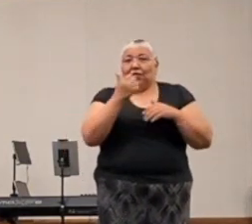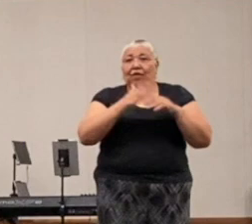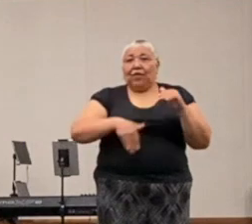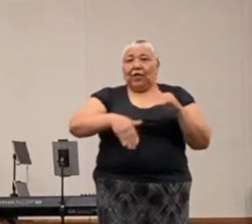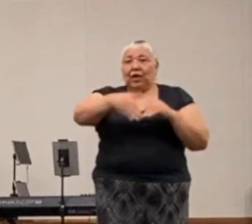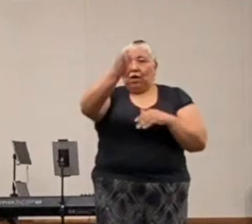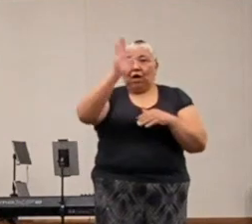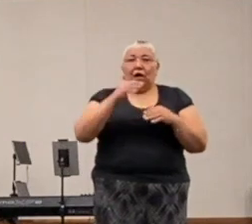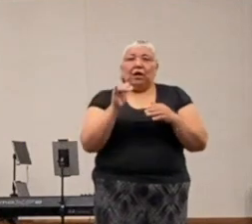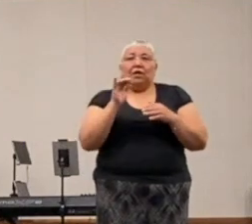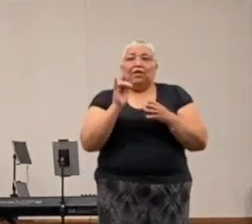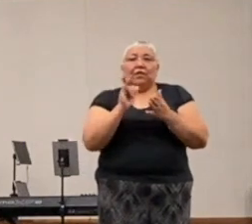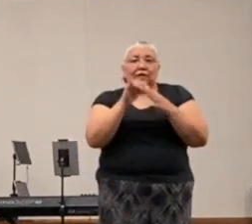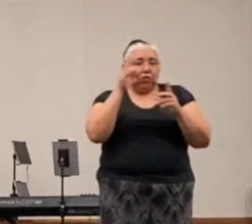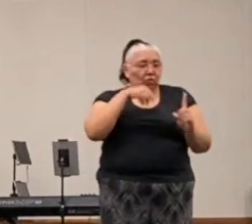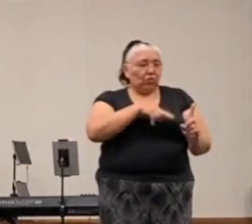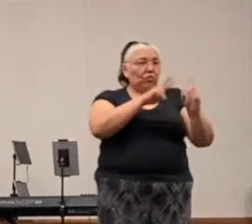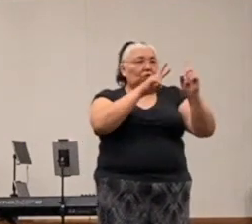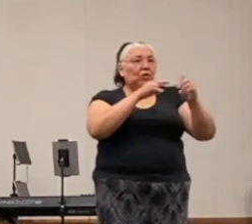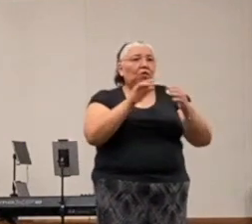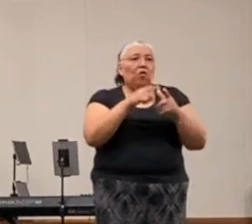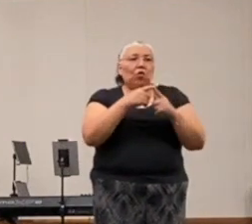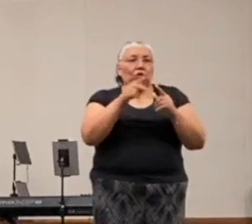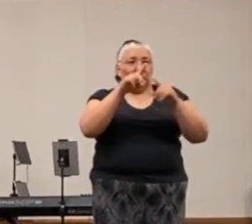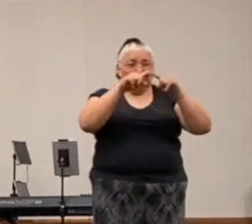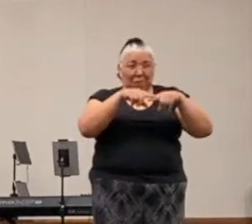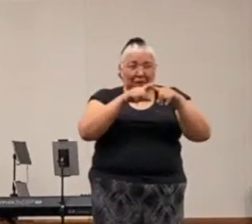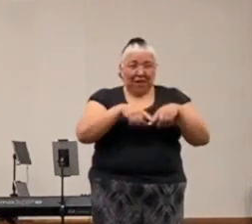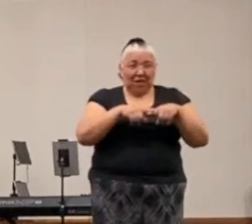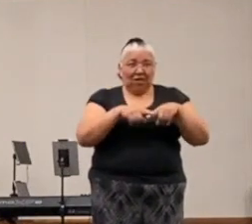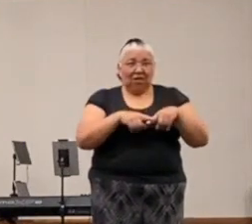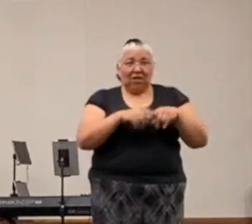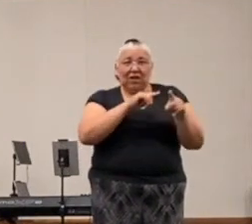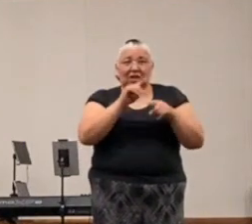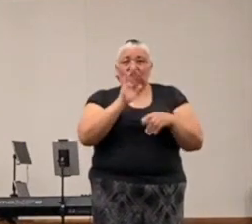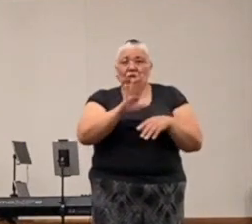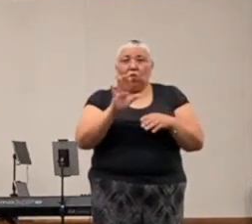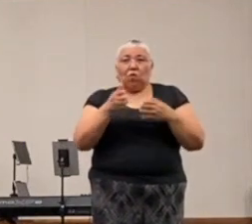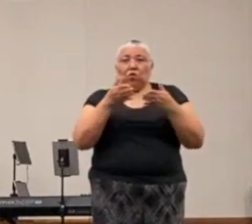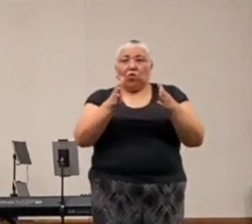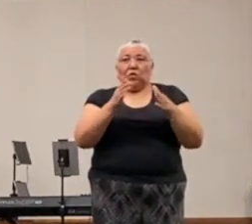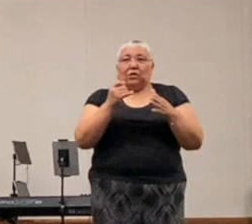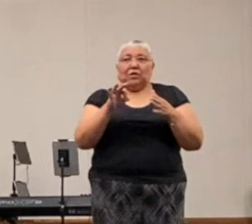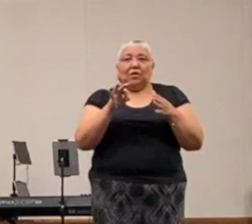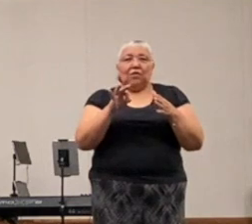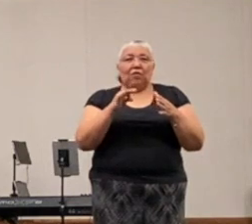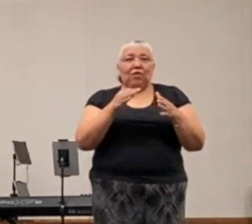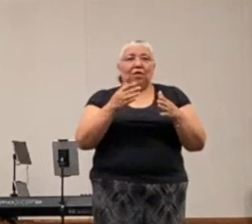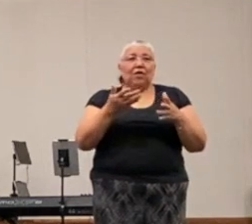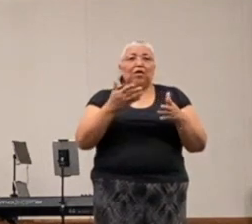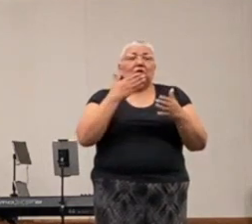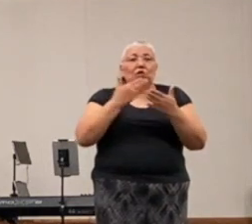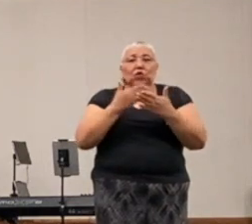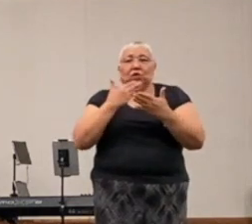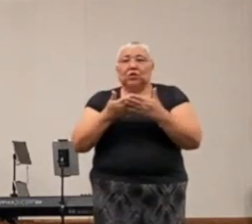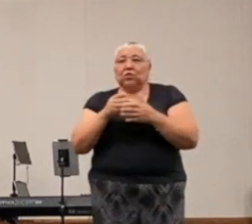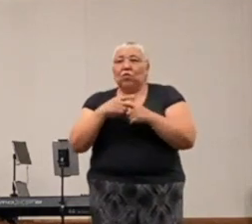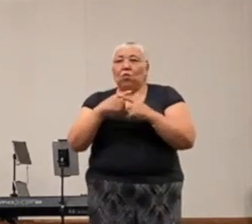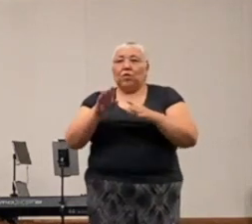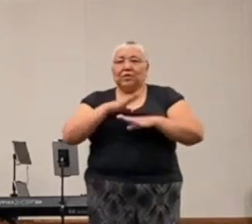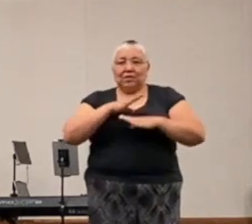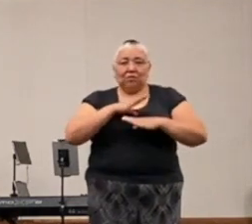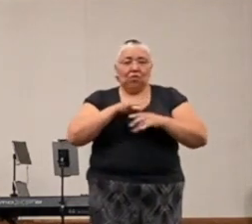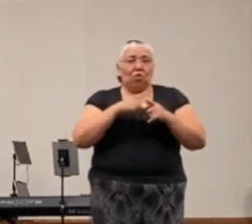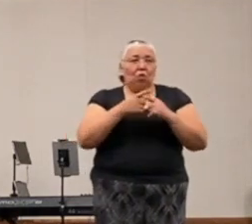God that you look to or you depend on as your source of well-being or satisfaction